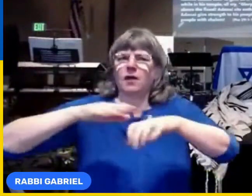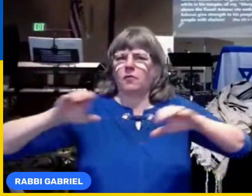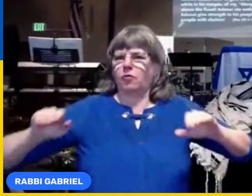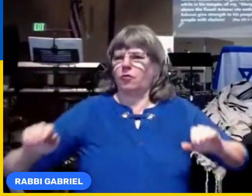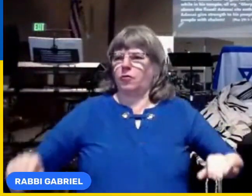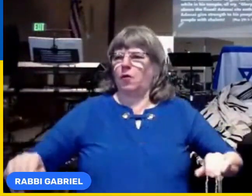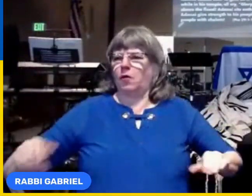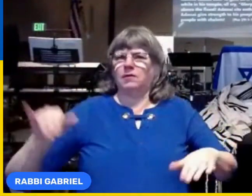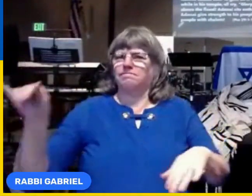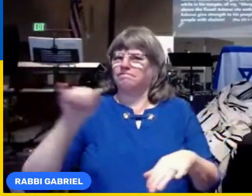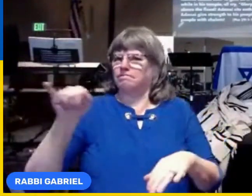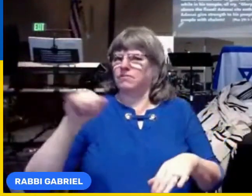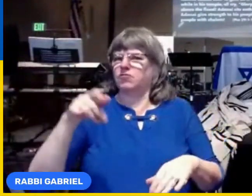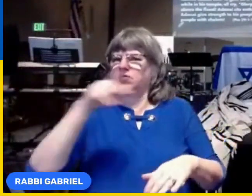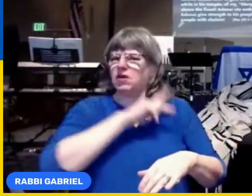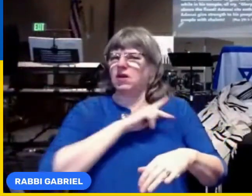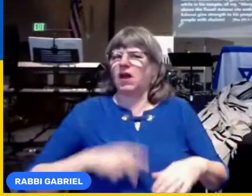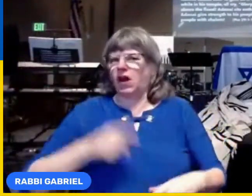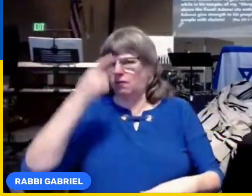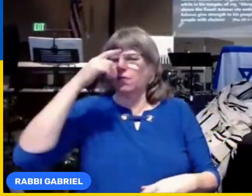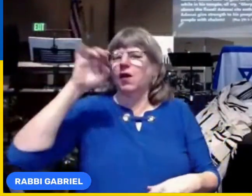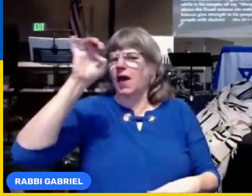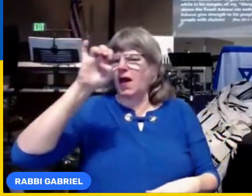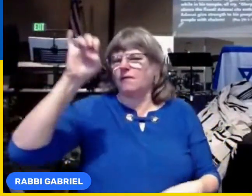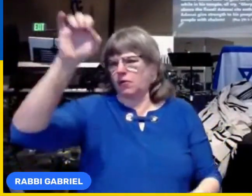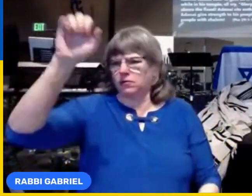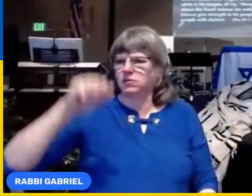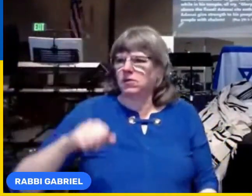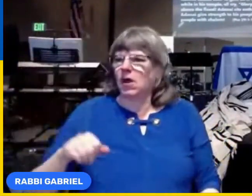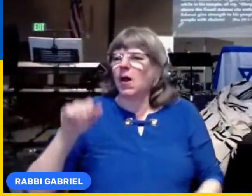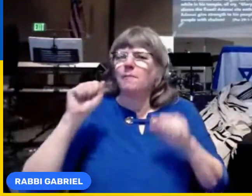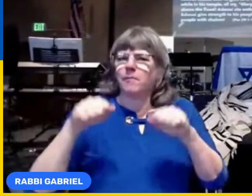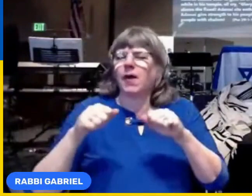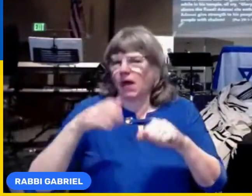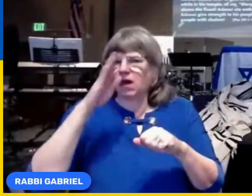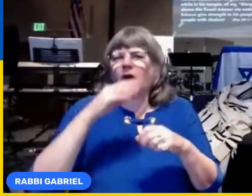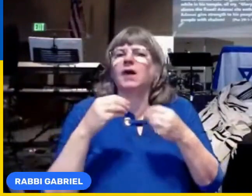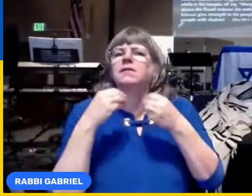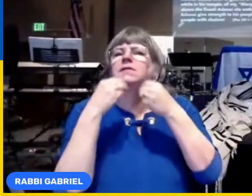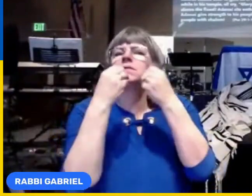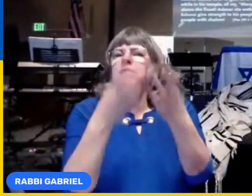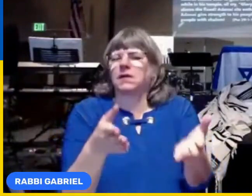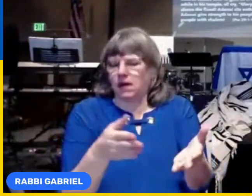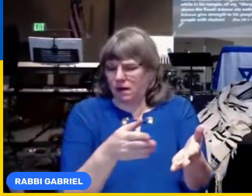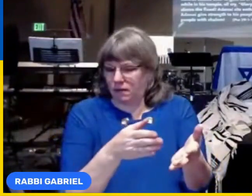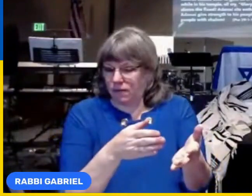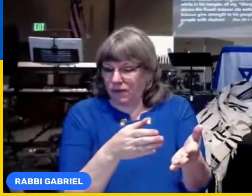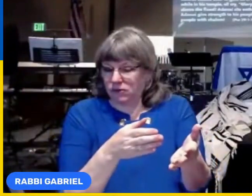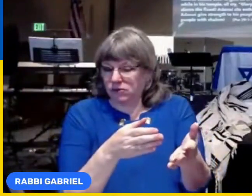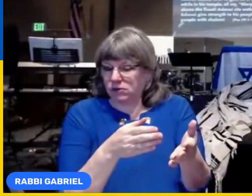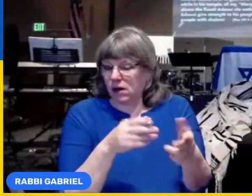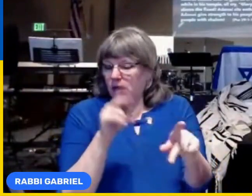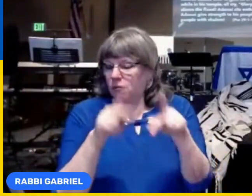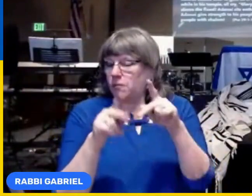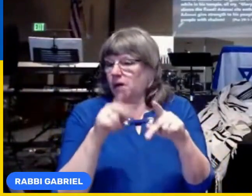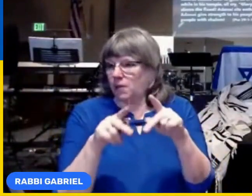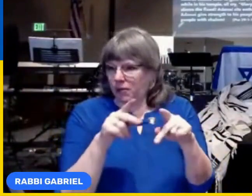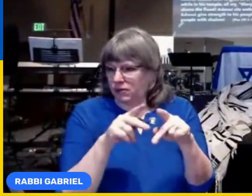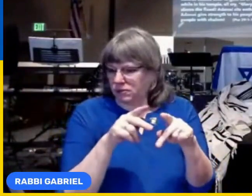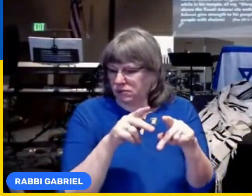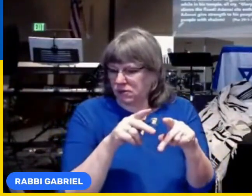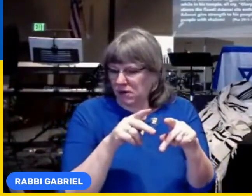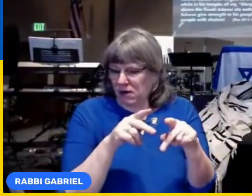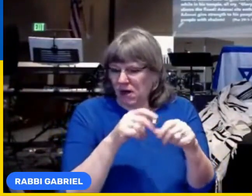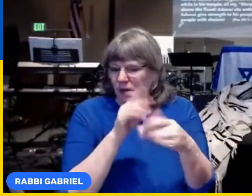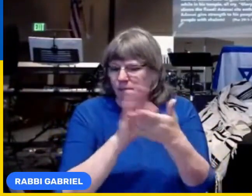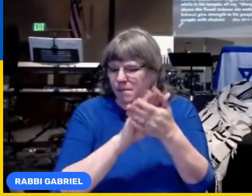May Adonai give strength to his people. May Adonai bless his people with shalom. What a depiction